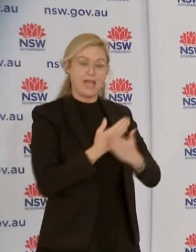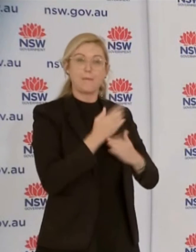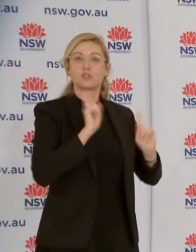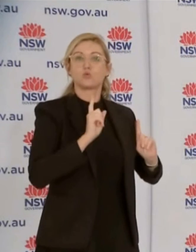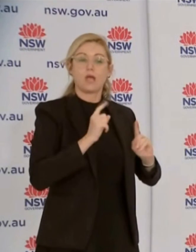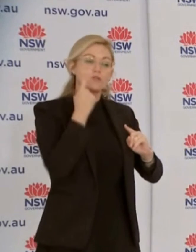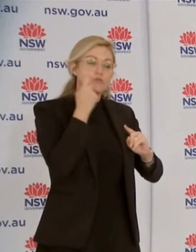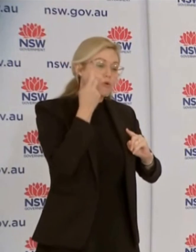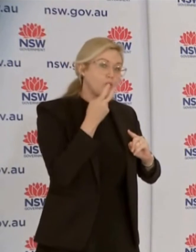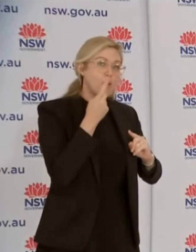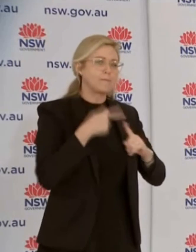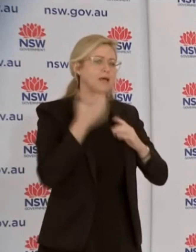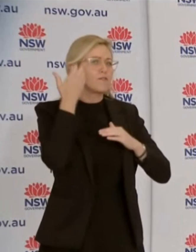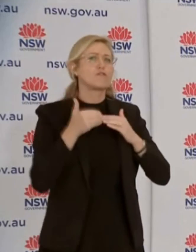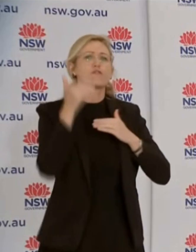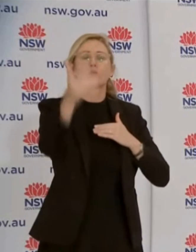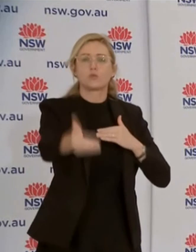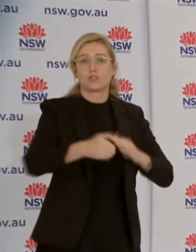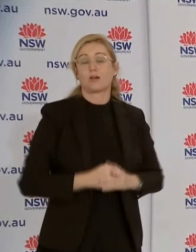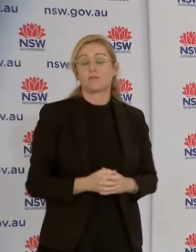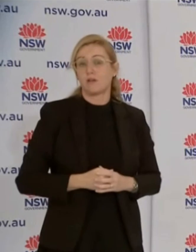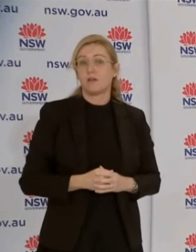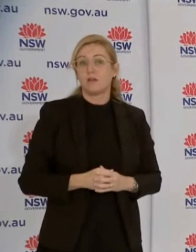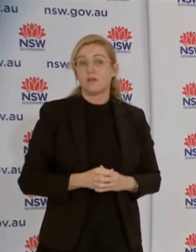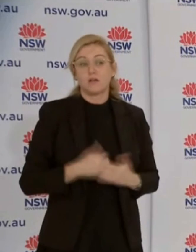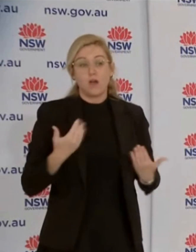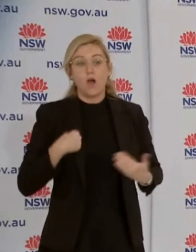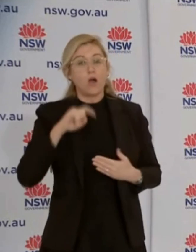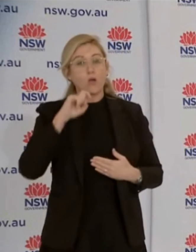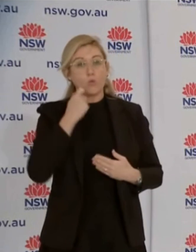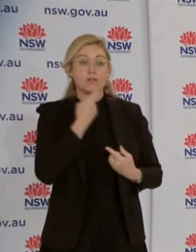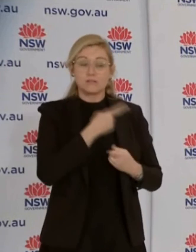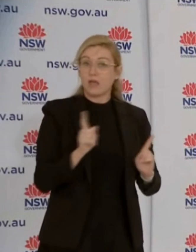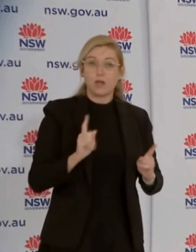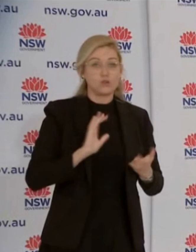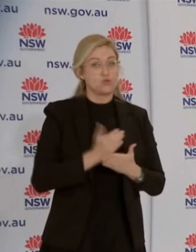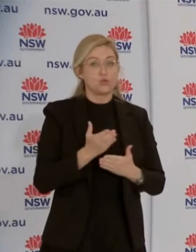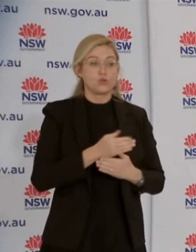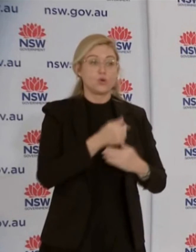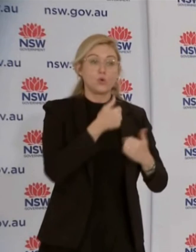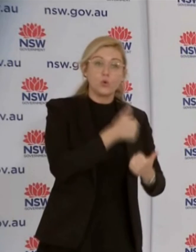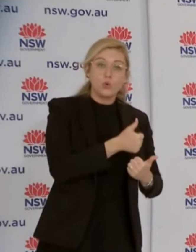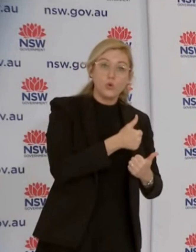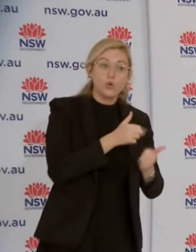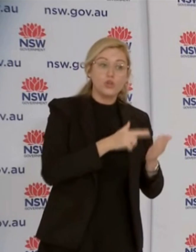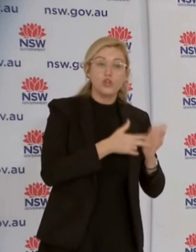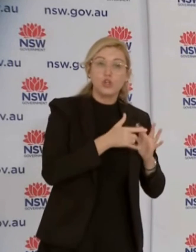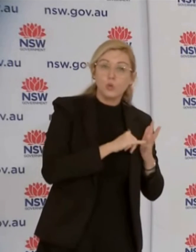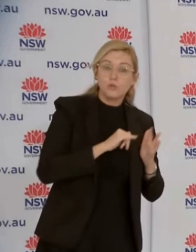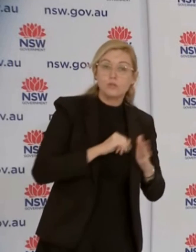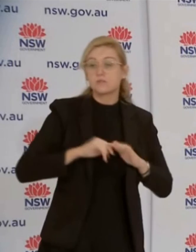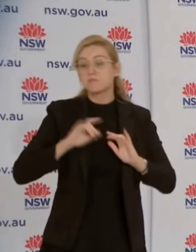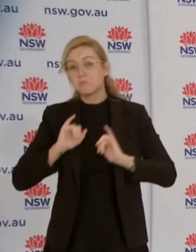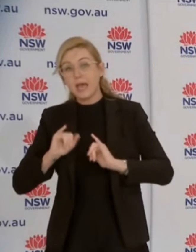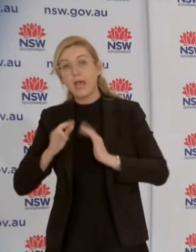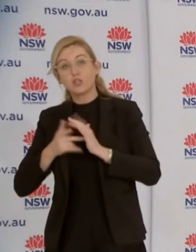that. Giving bad news or confronting news is always difficult, but so is giving positive news, because there